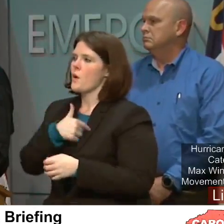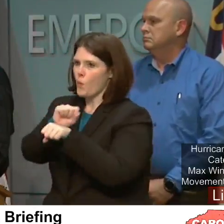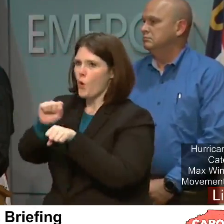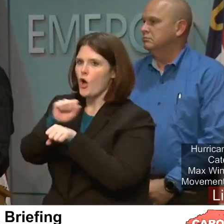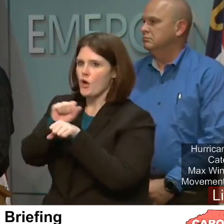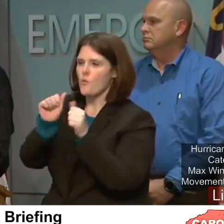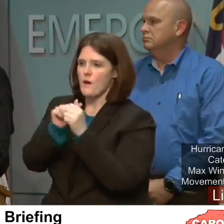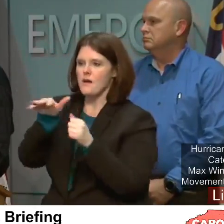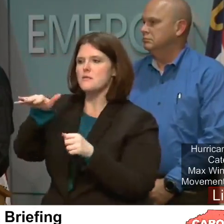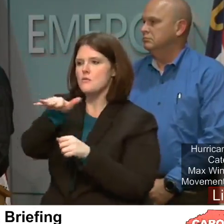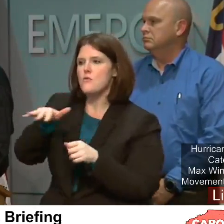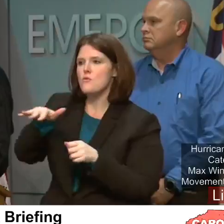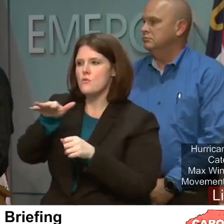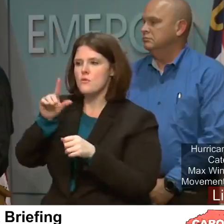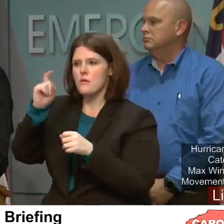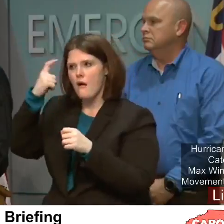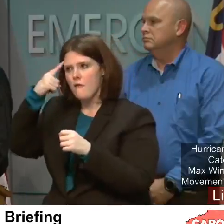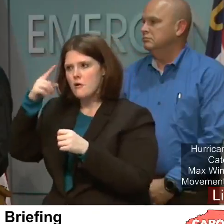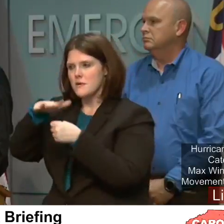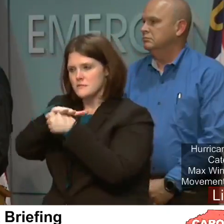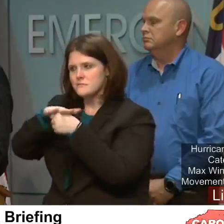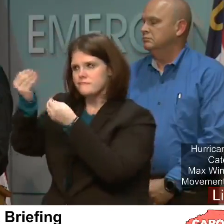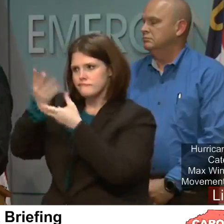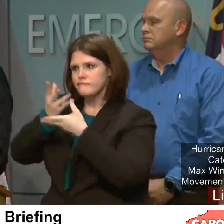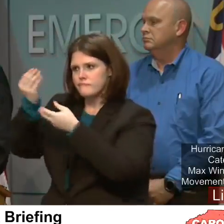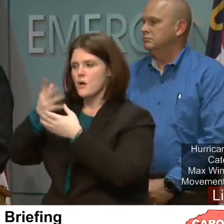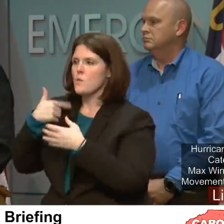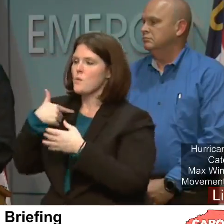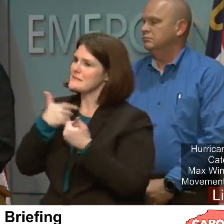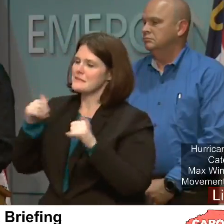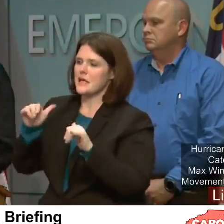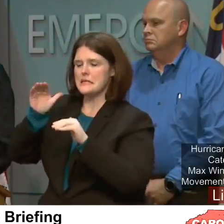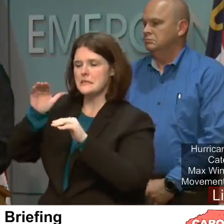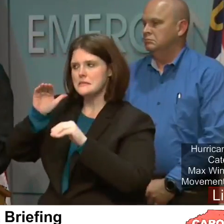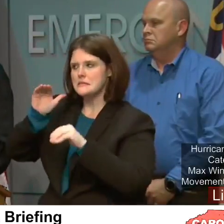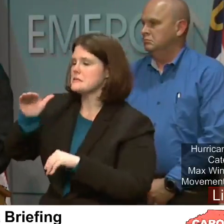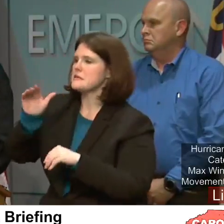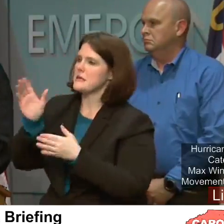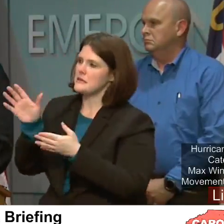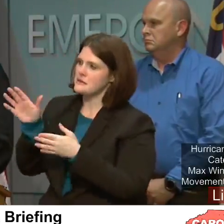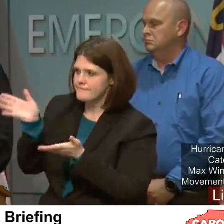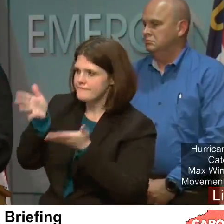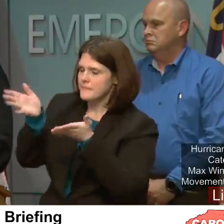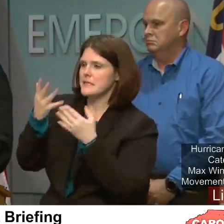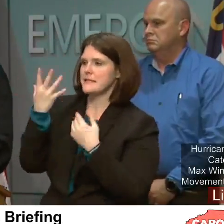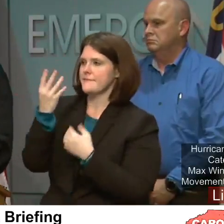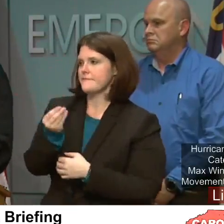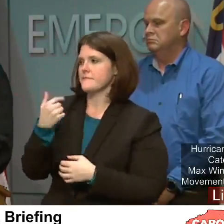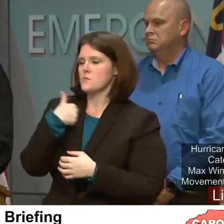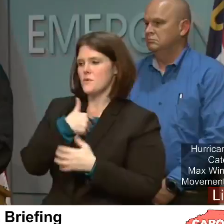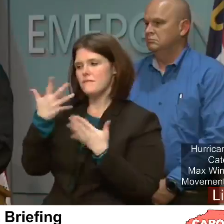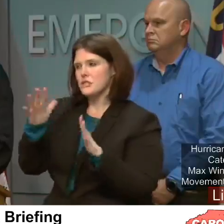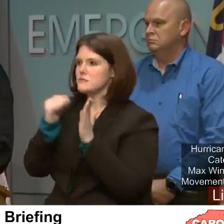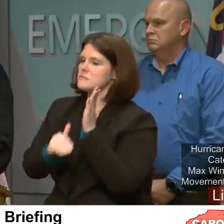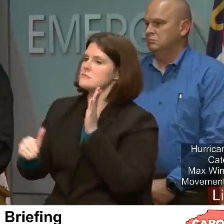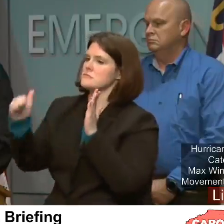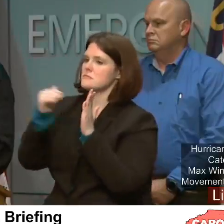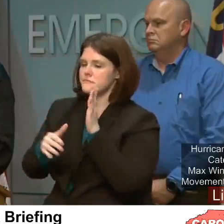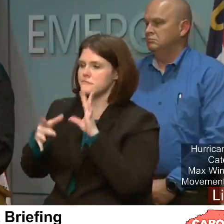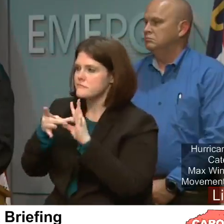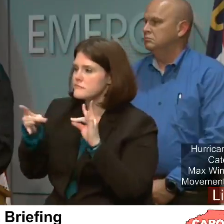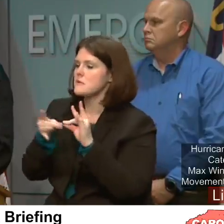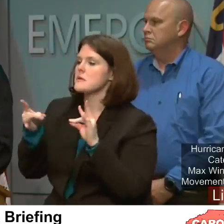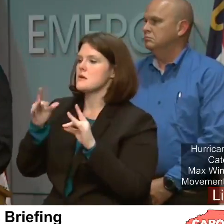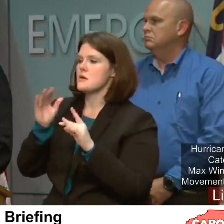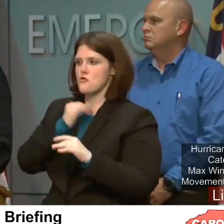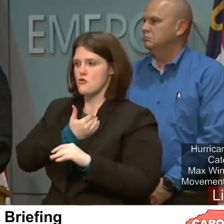count of that. We're continuing to encourage people to leave. We've said time and again, we know a lot of our coastal residents have